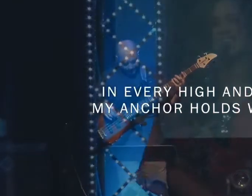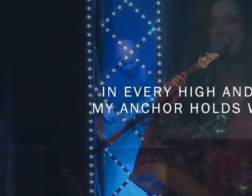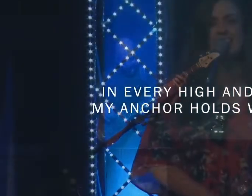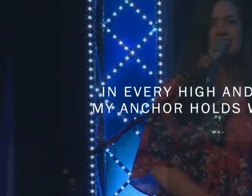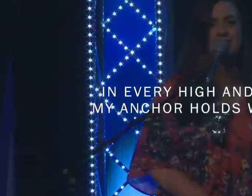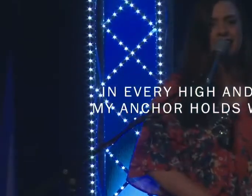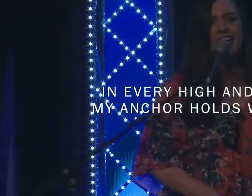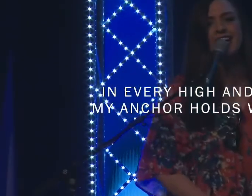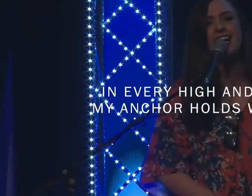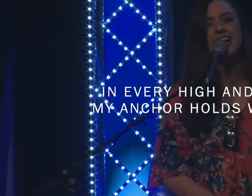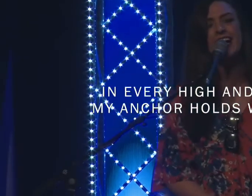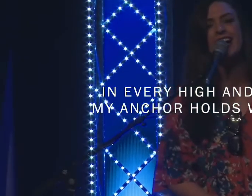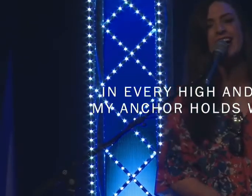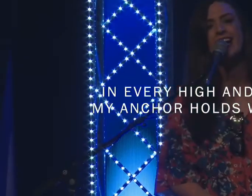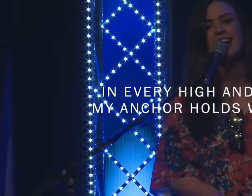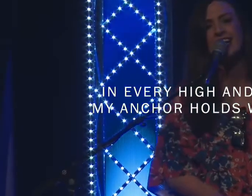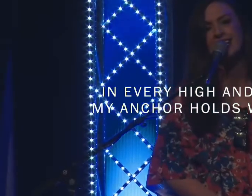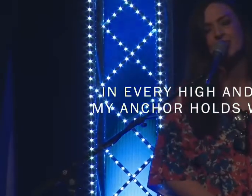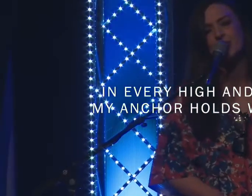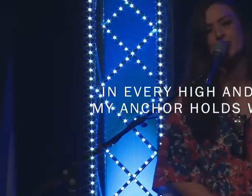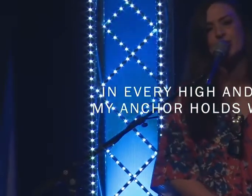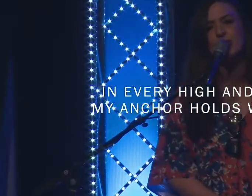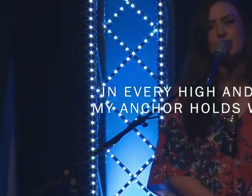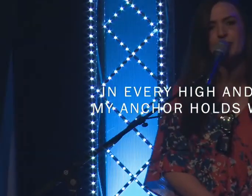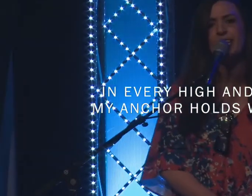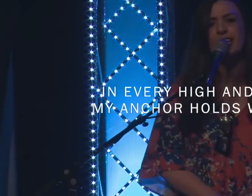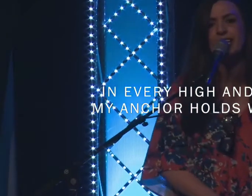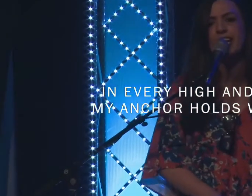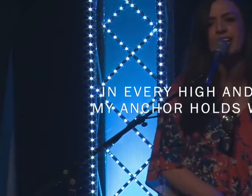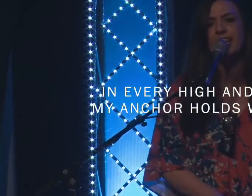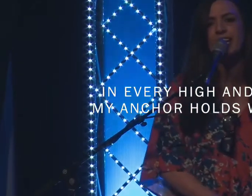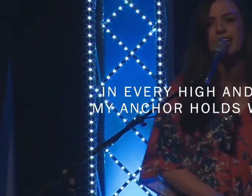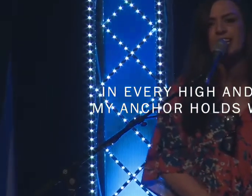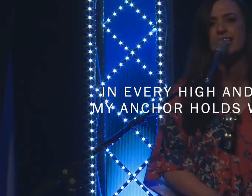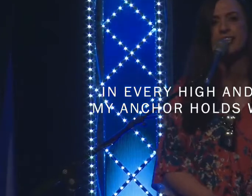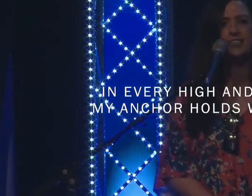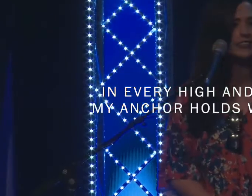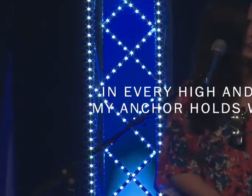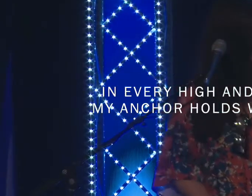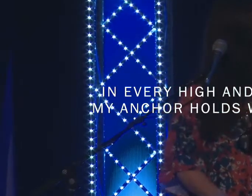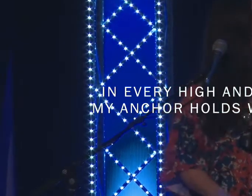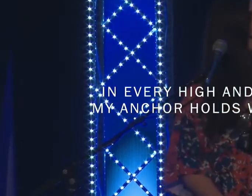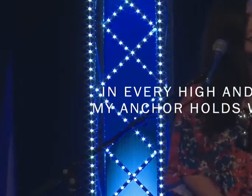grace. In every high and stormy